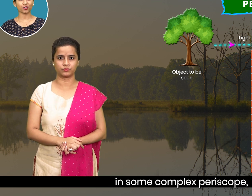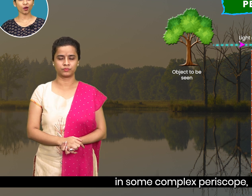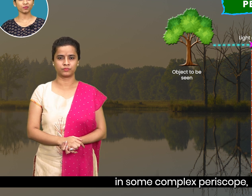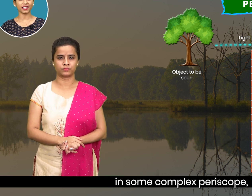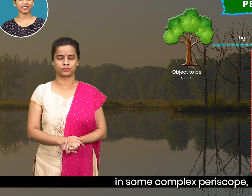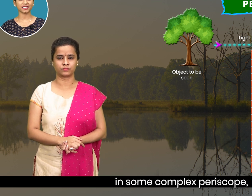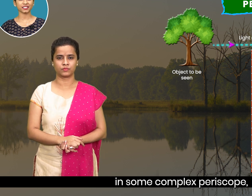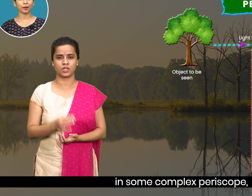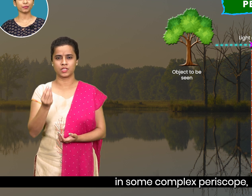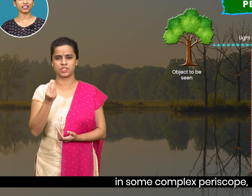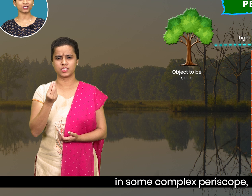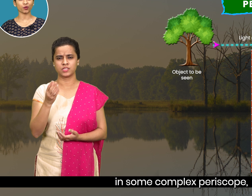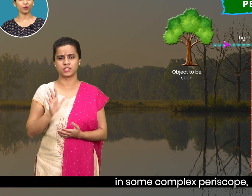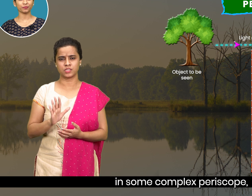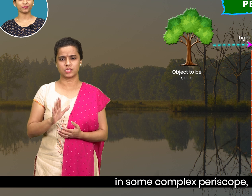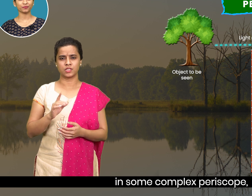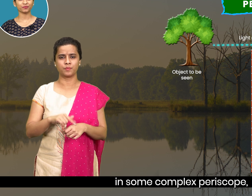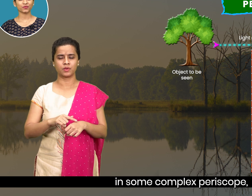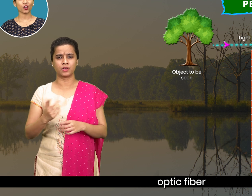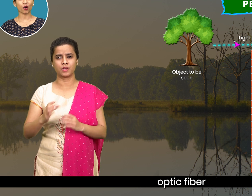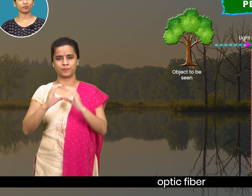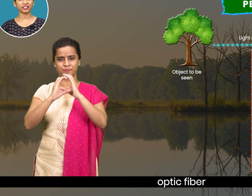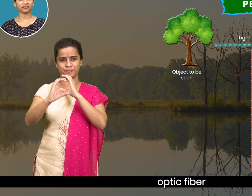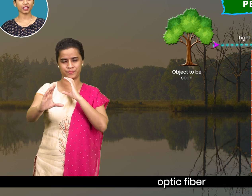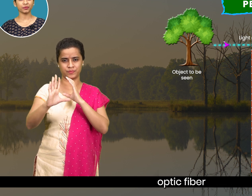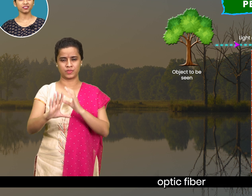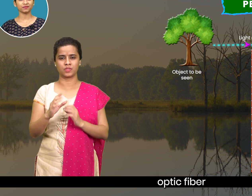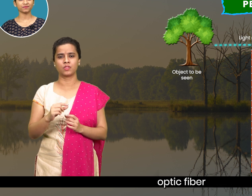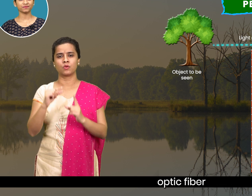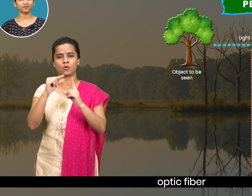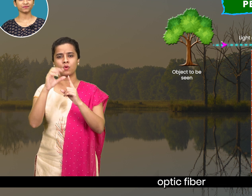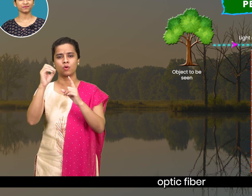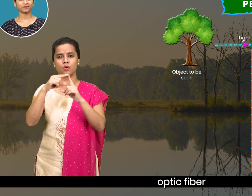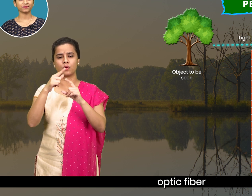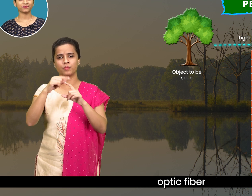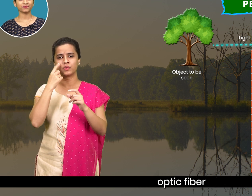In some complex periscope, optic fiber